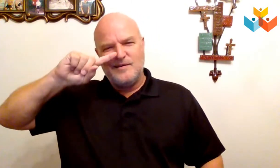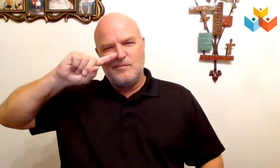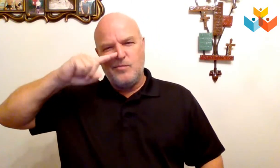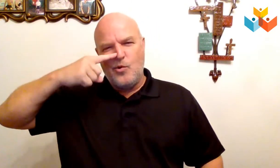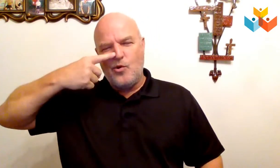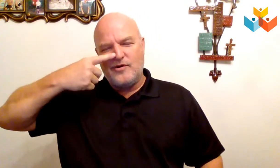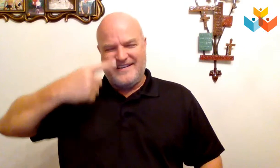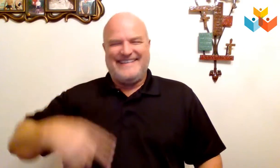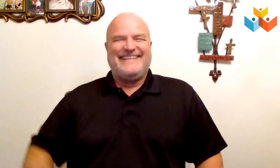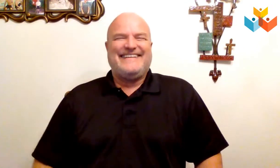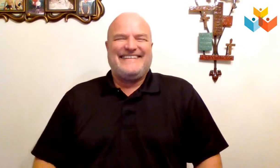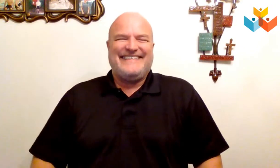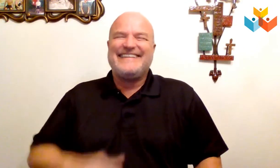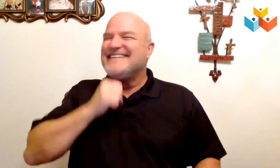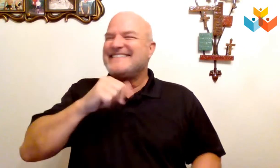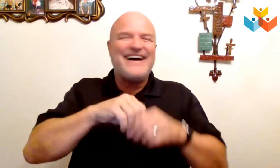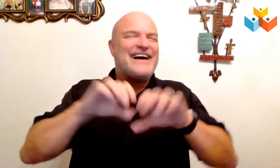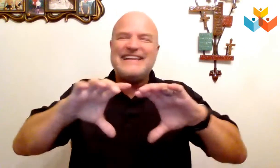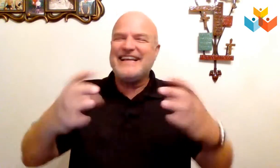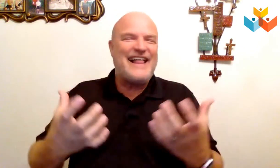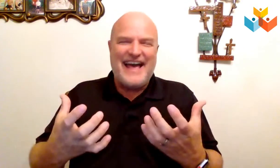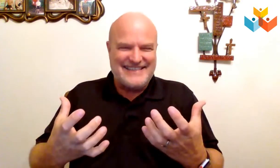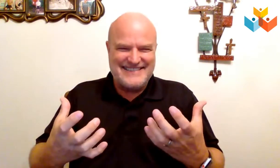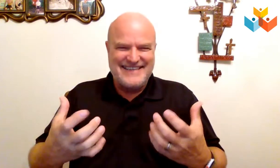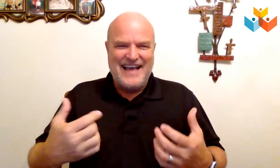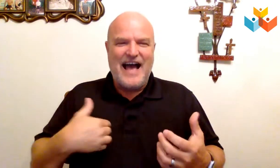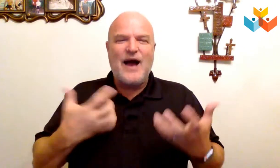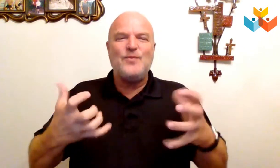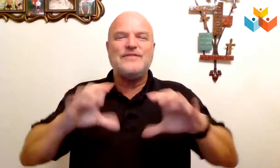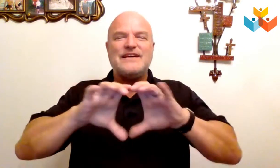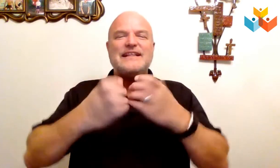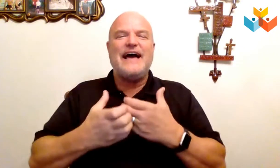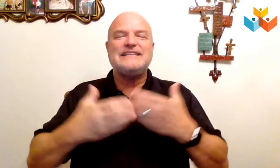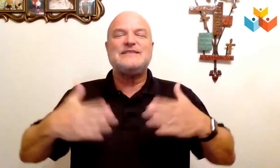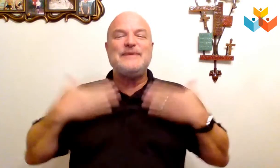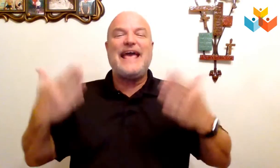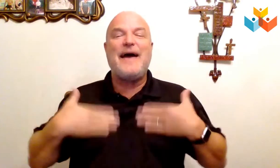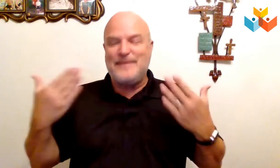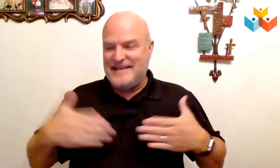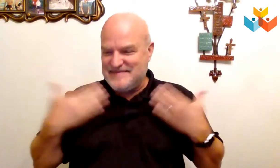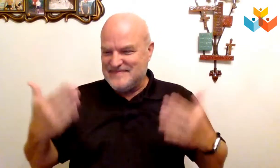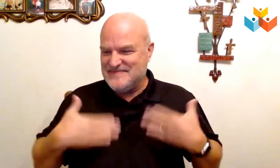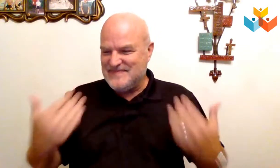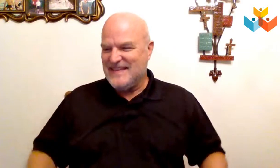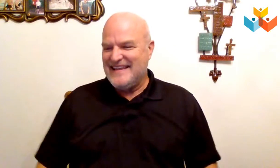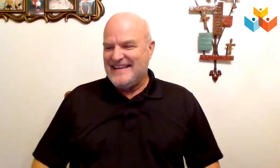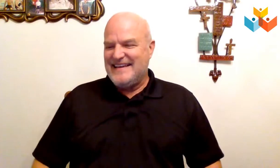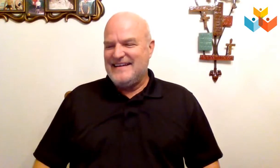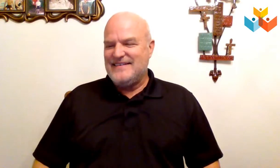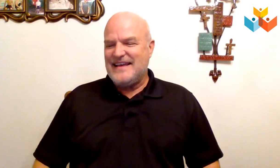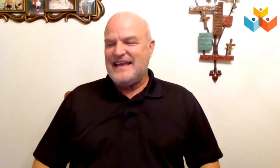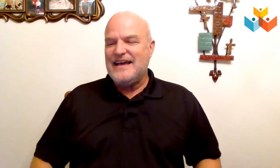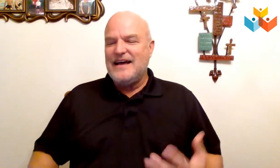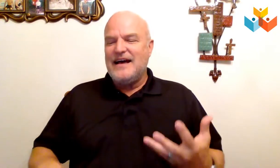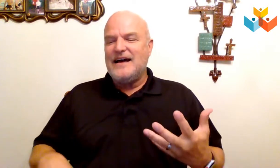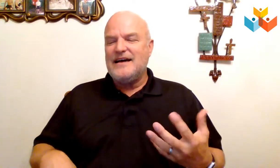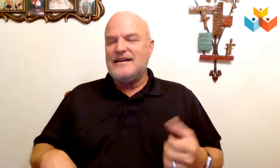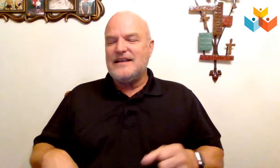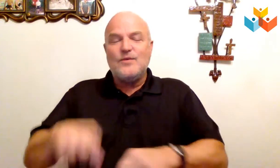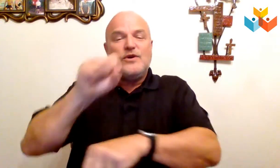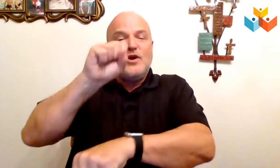bored. No, bored. Not in class. I want the class to be happy.